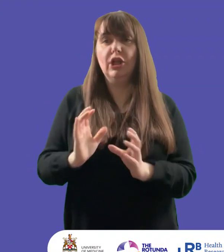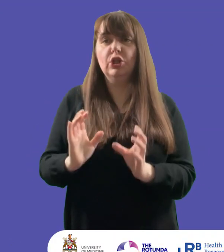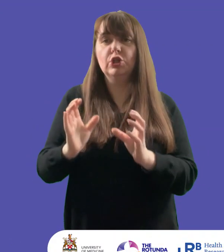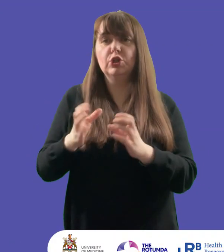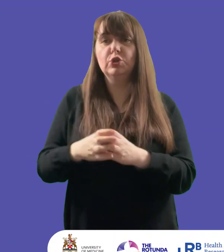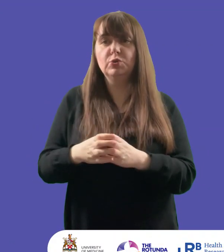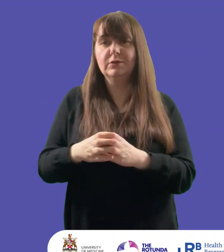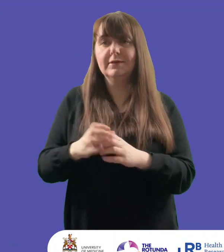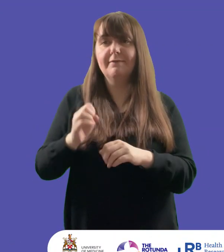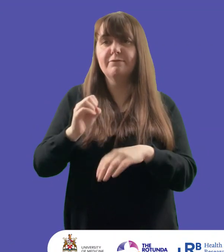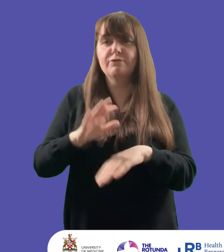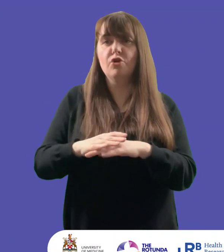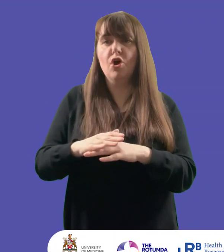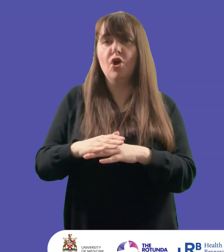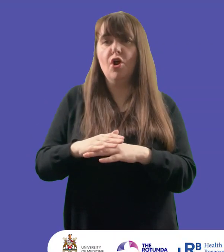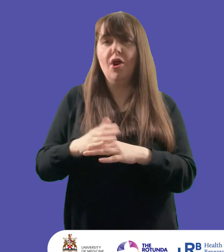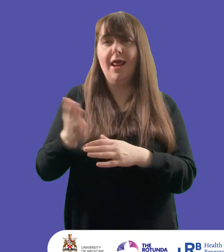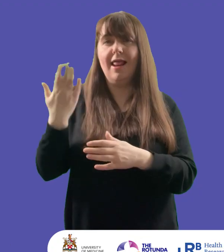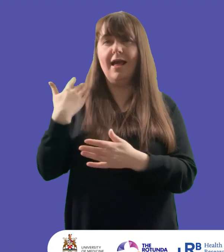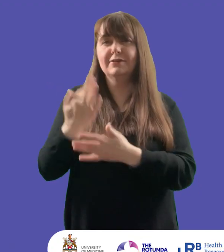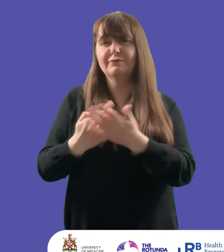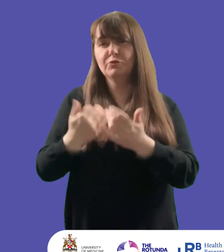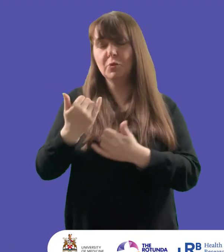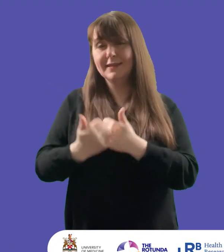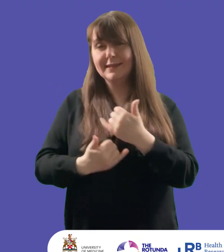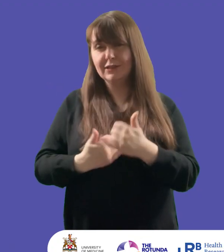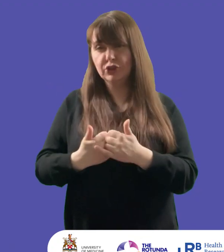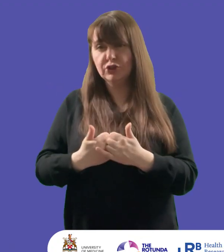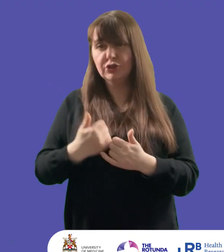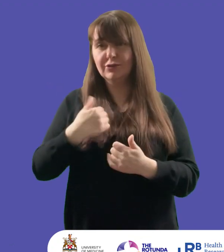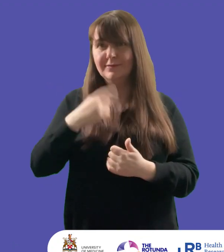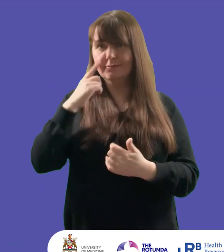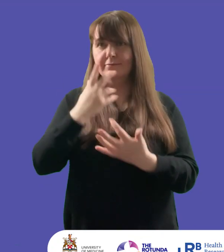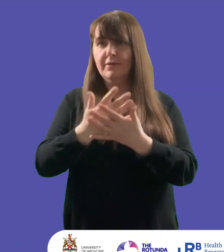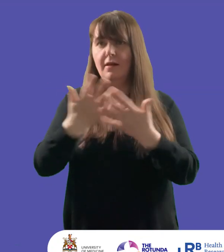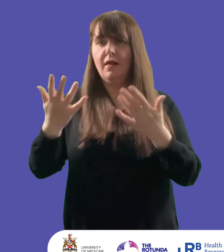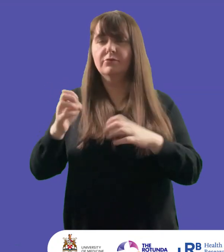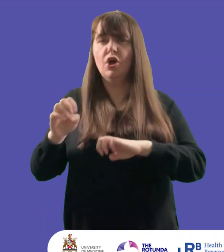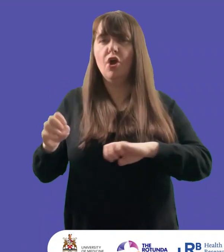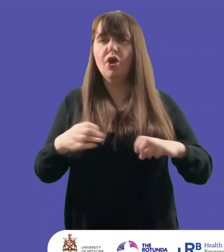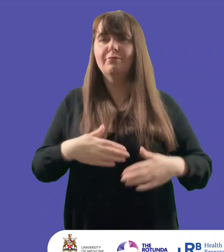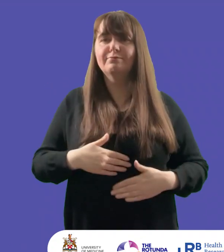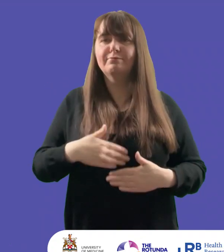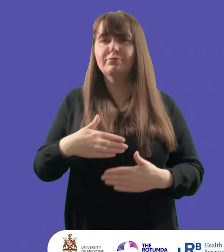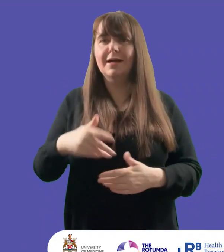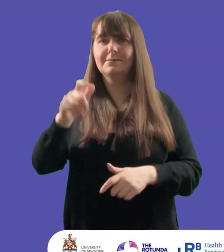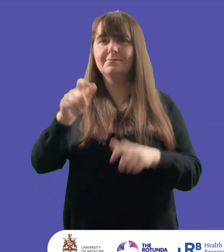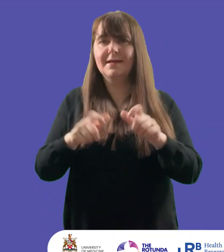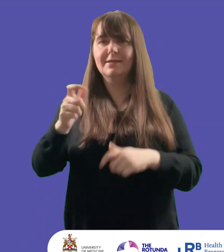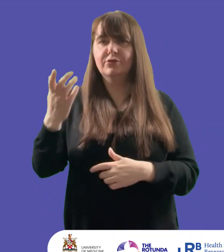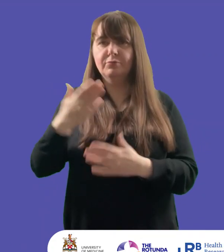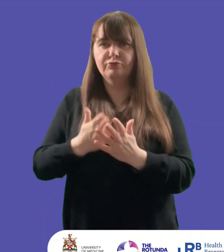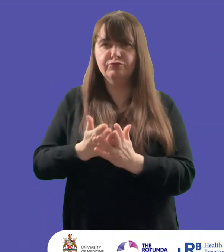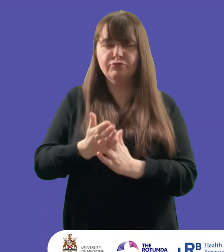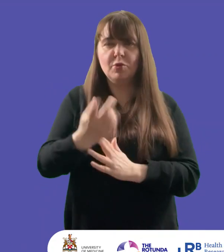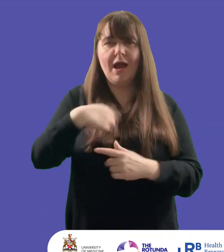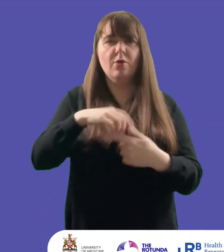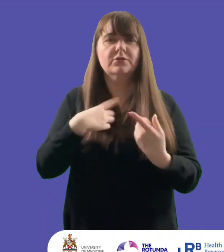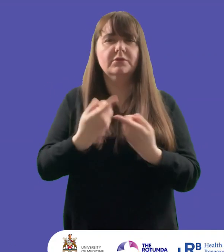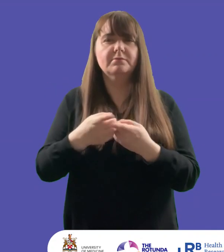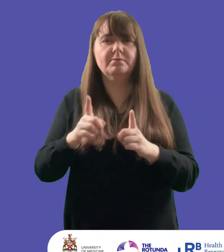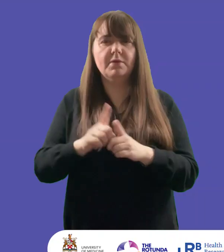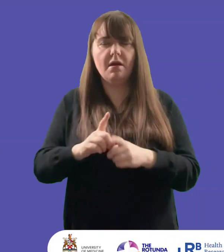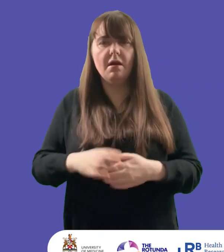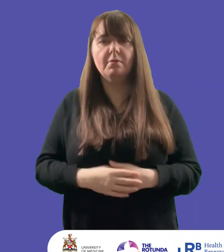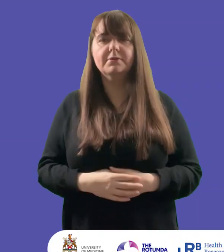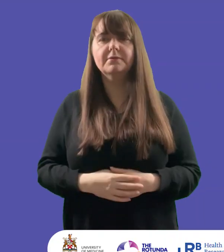in the unit for the last few years, and I see a lot of early pregnancy patients coming through our department.